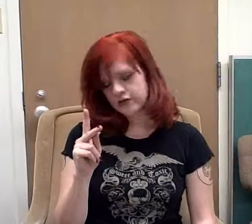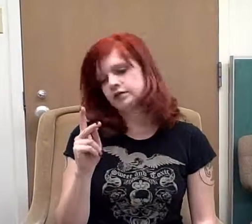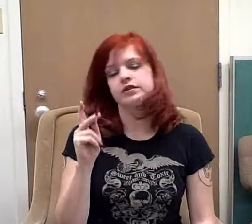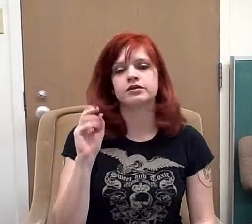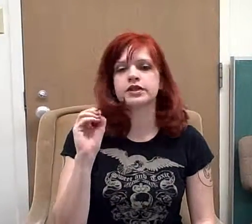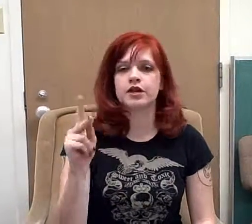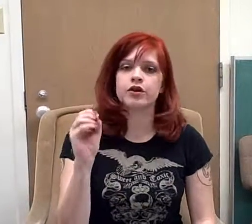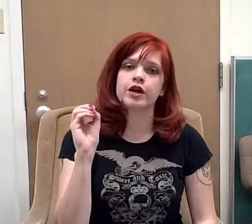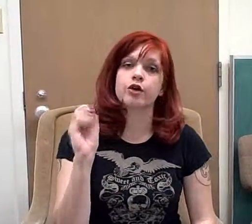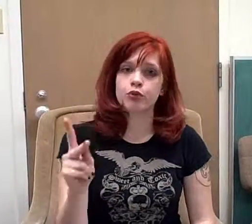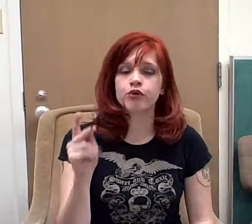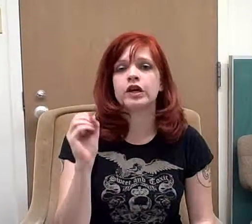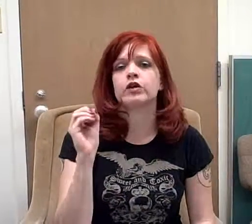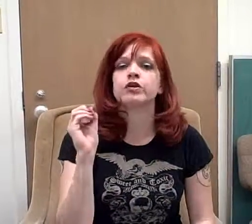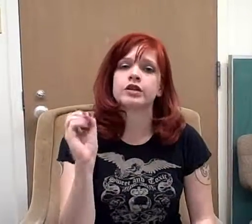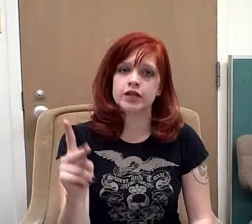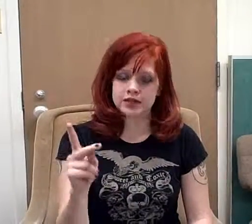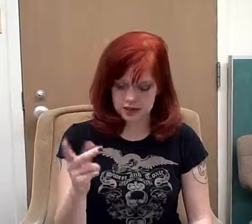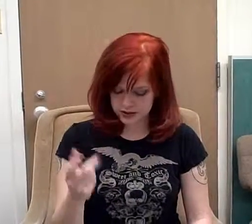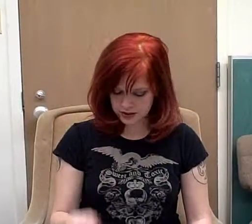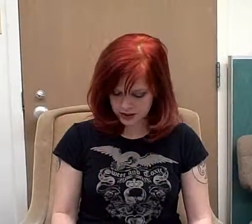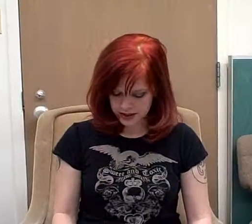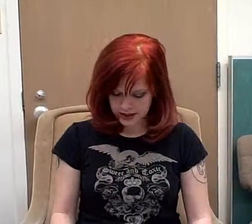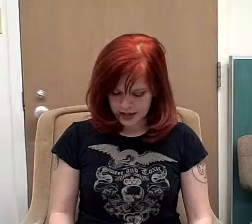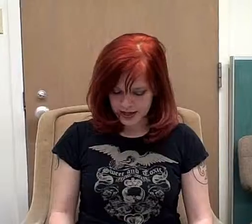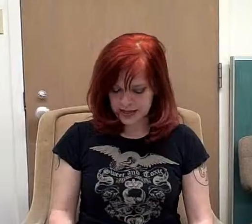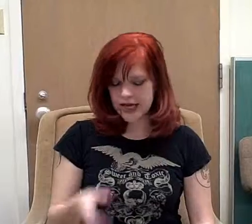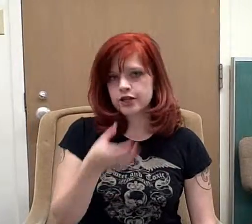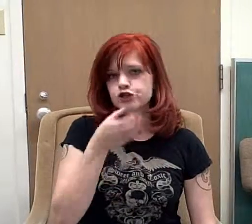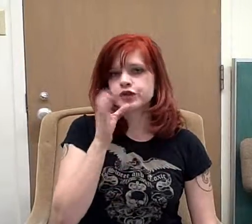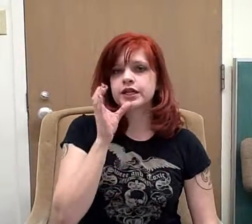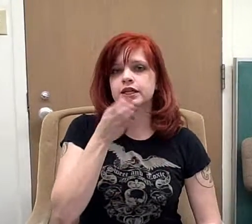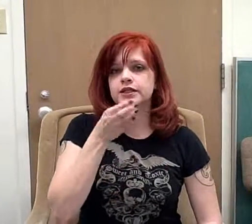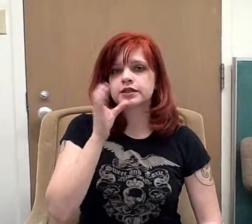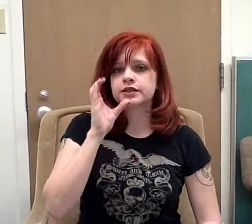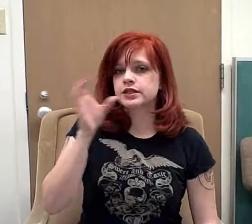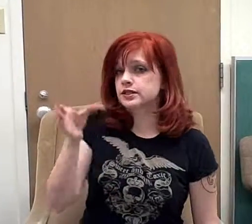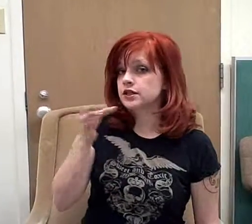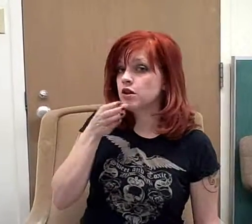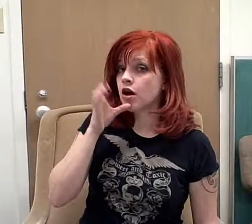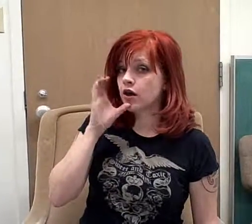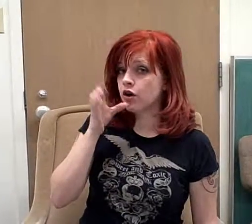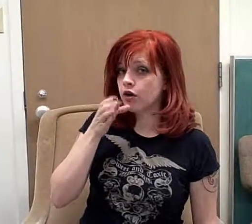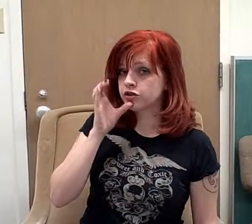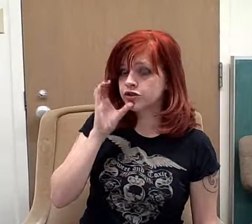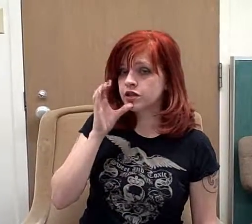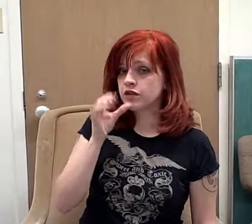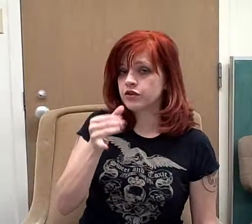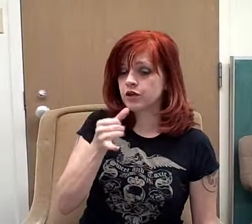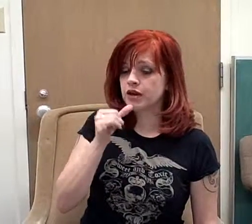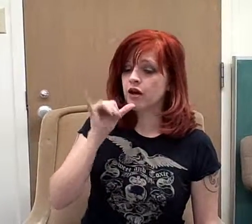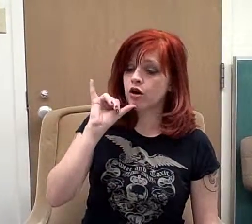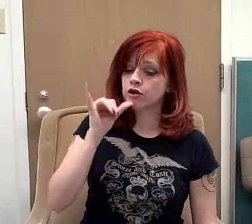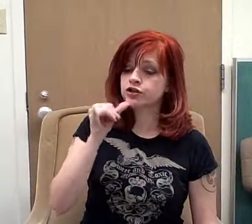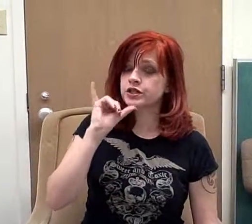anything saying okay or approving or giving consent. And then drink. This is a non-alcoholic drink. If you're talking about an alcoholic drink, it's with